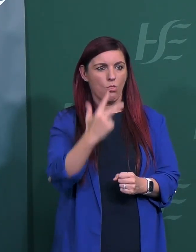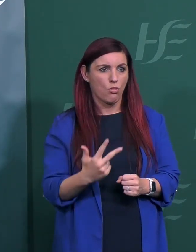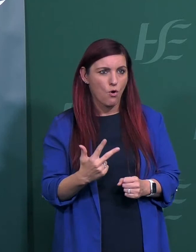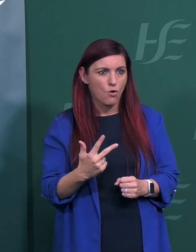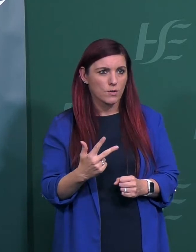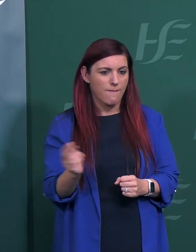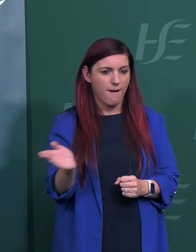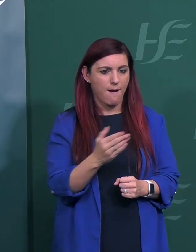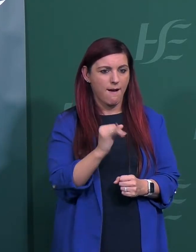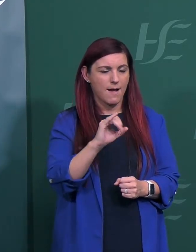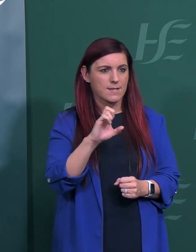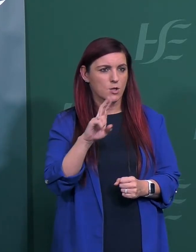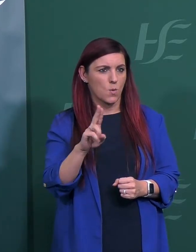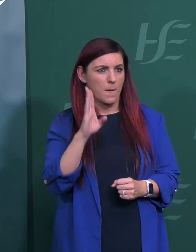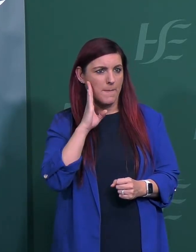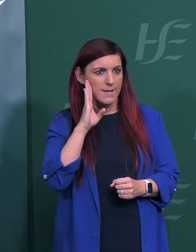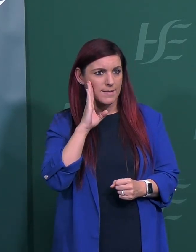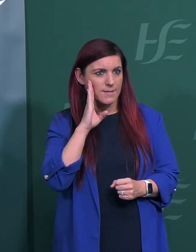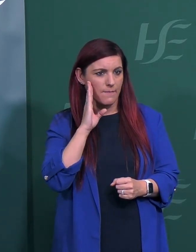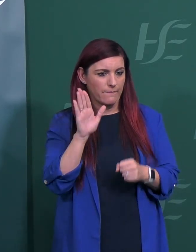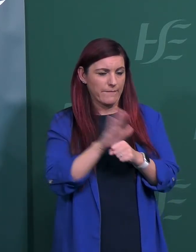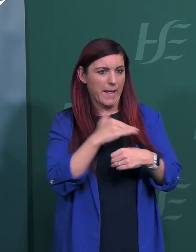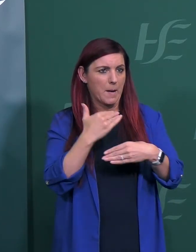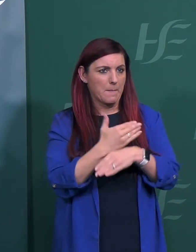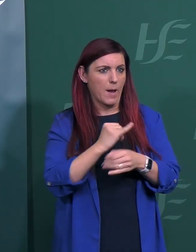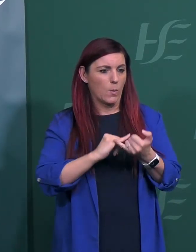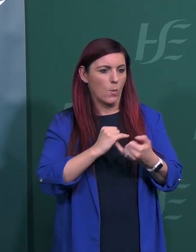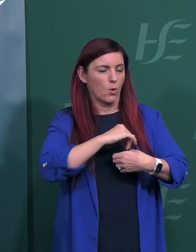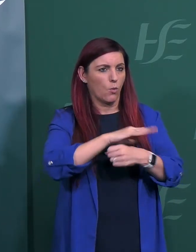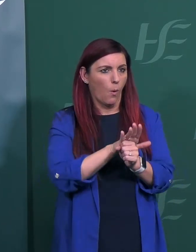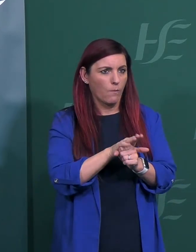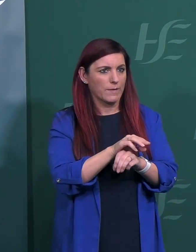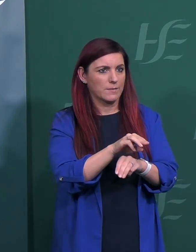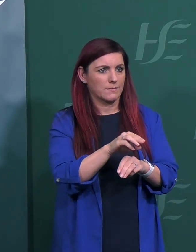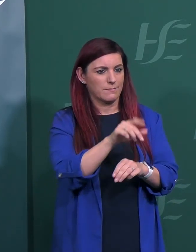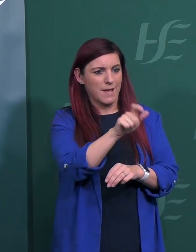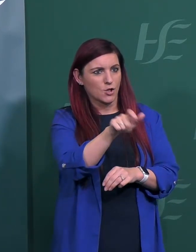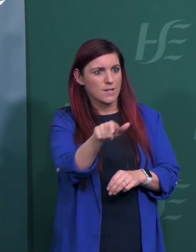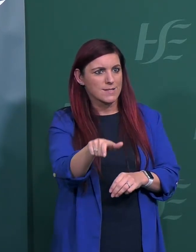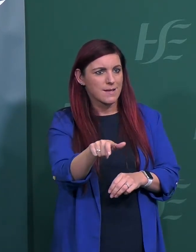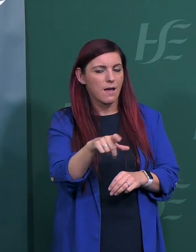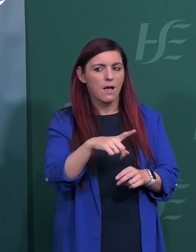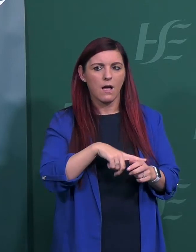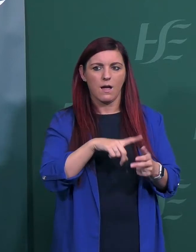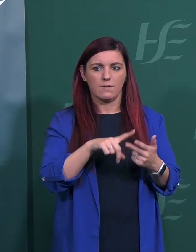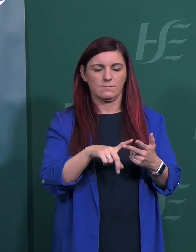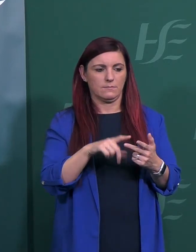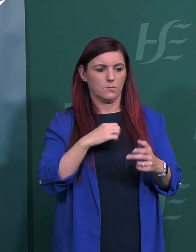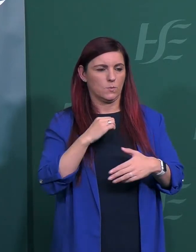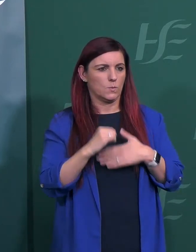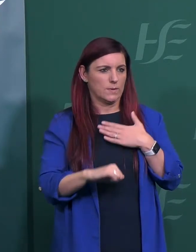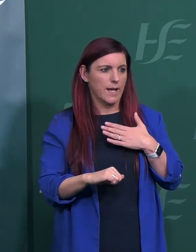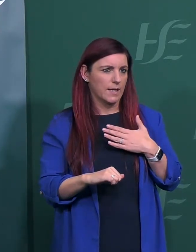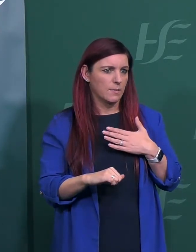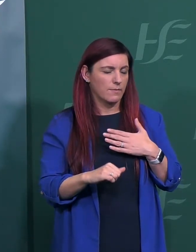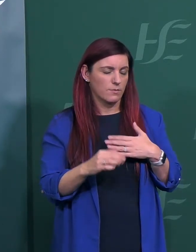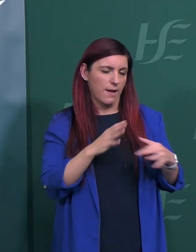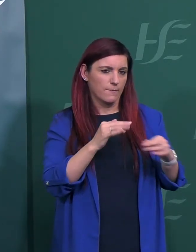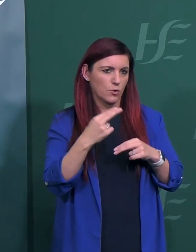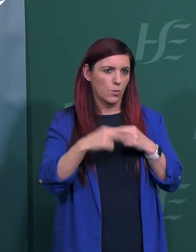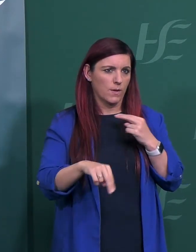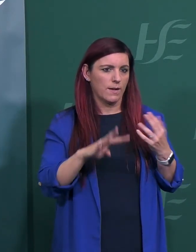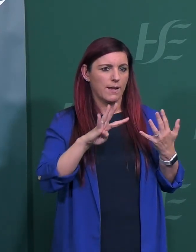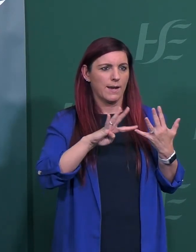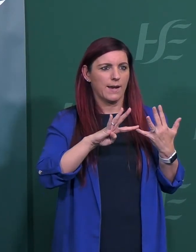ICU beds taken up with COVID patients, and indeed, as of today, as of this afternoon, just